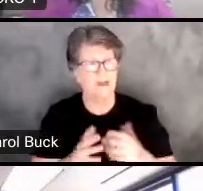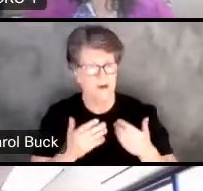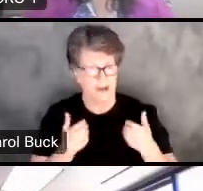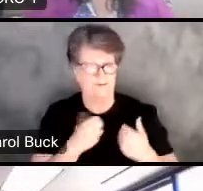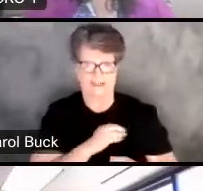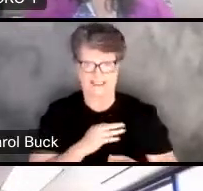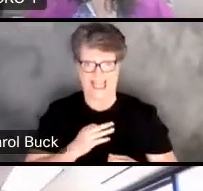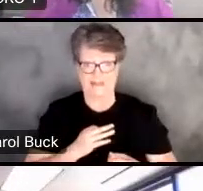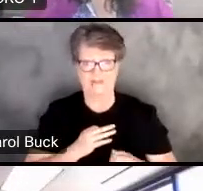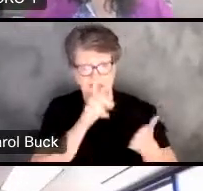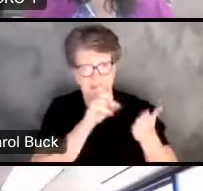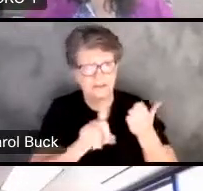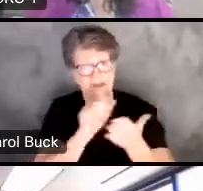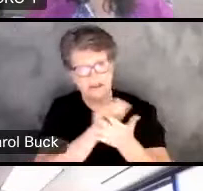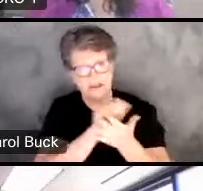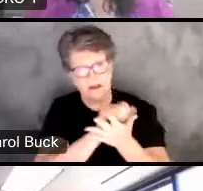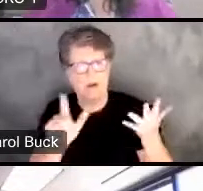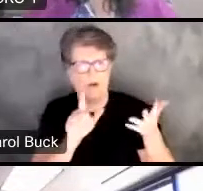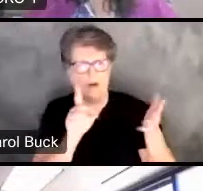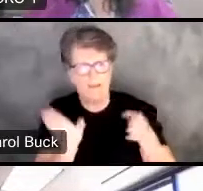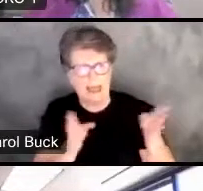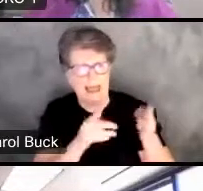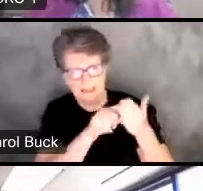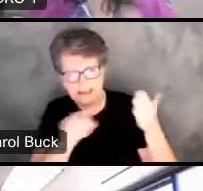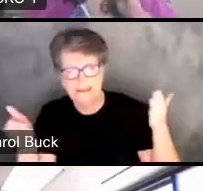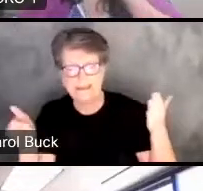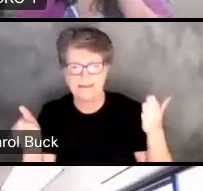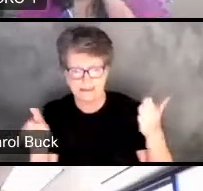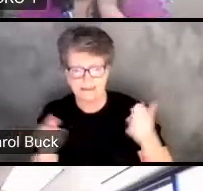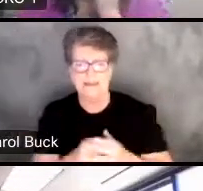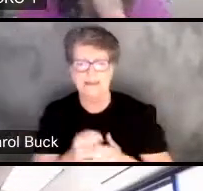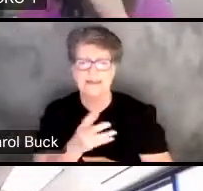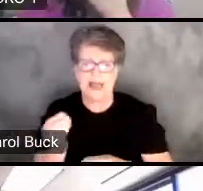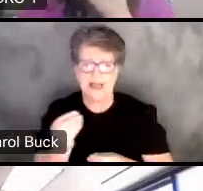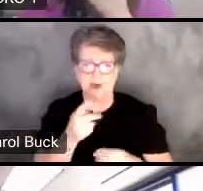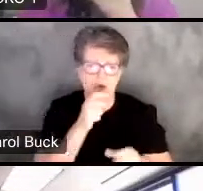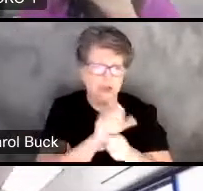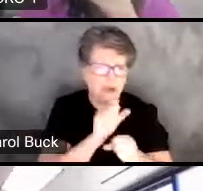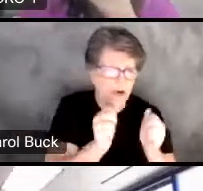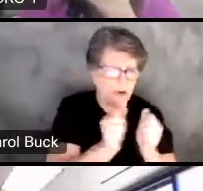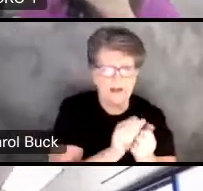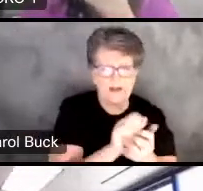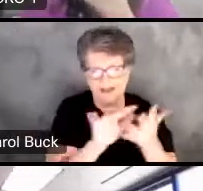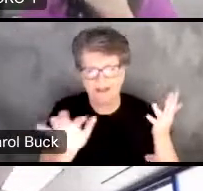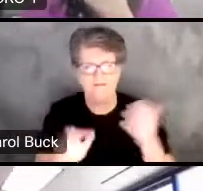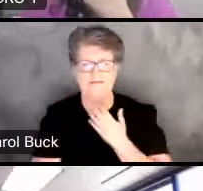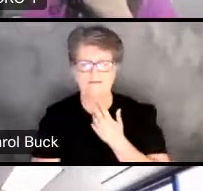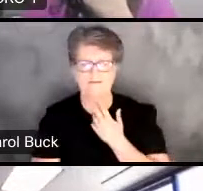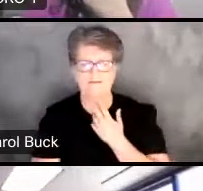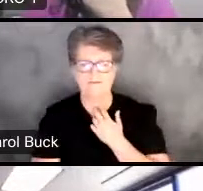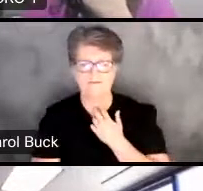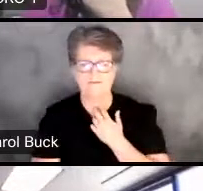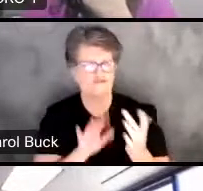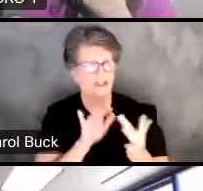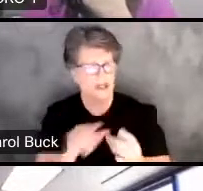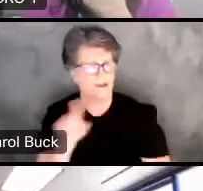is looking at all those plans per their assignments and who they worked with. So do reach